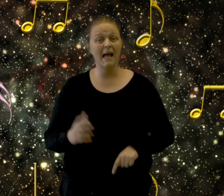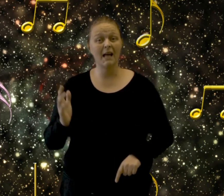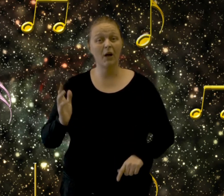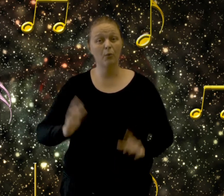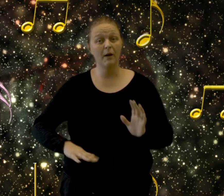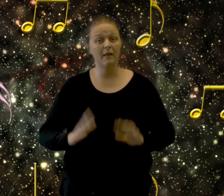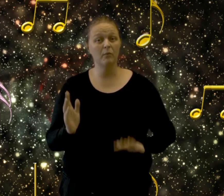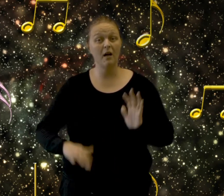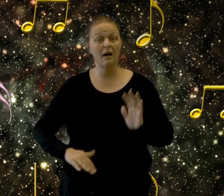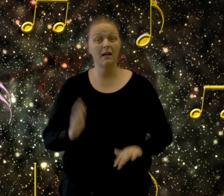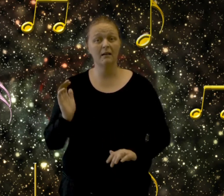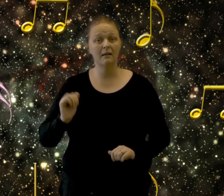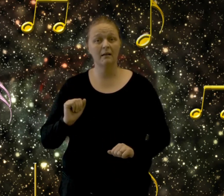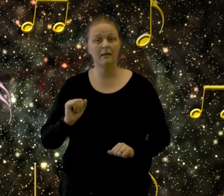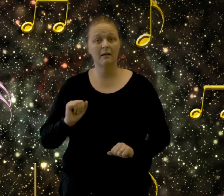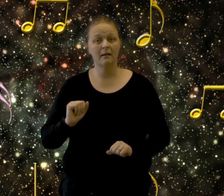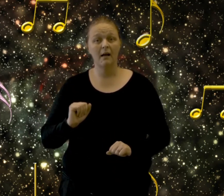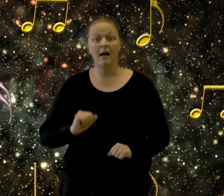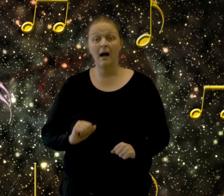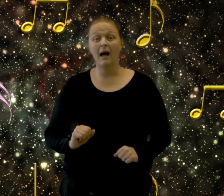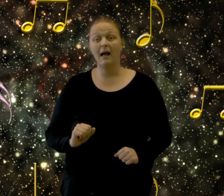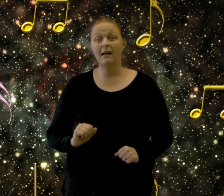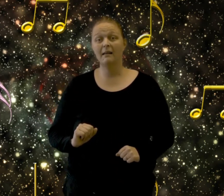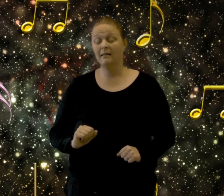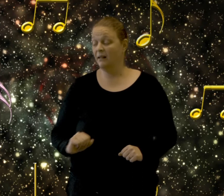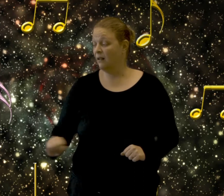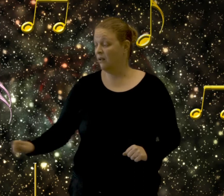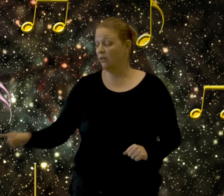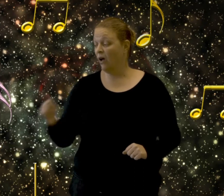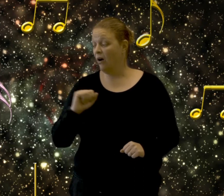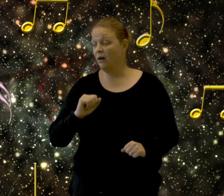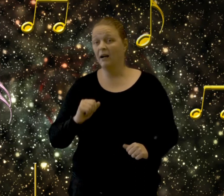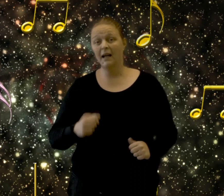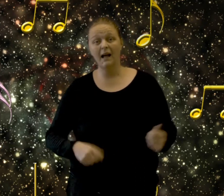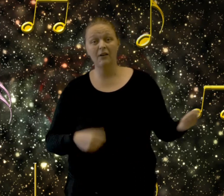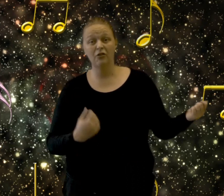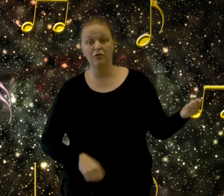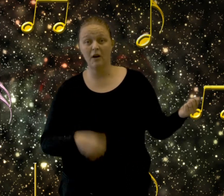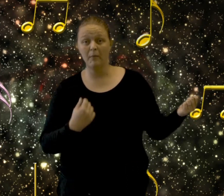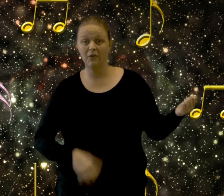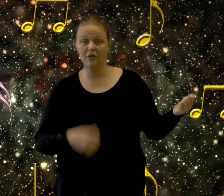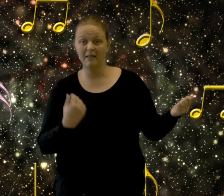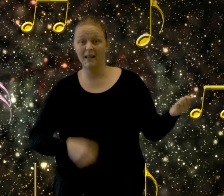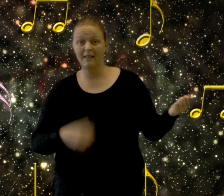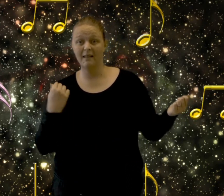play rhythms on it. I see a guitar and I strum it just like